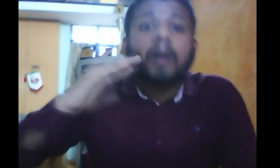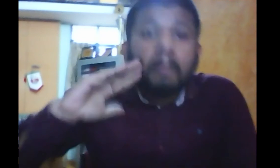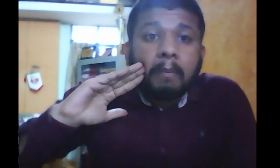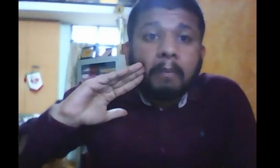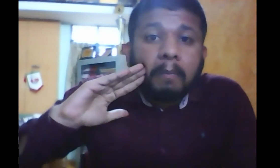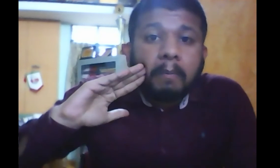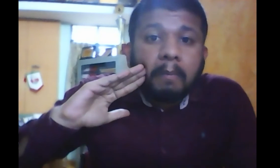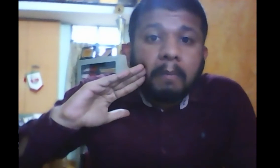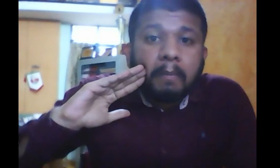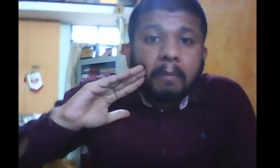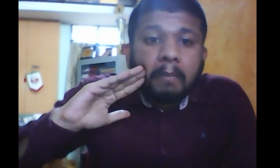When.